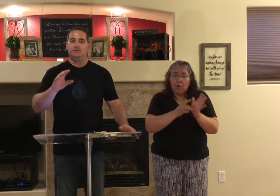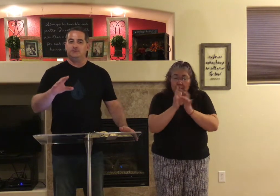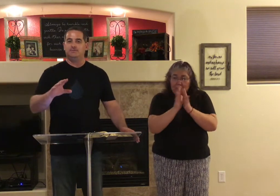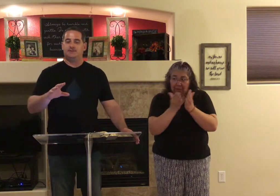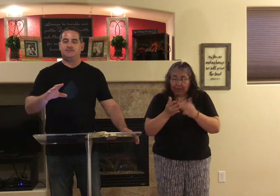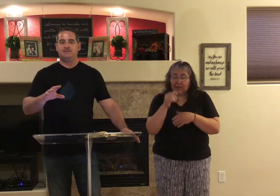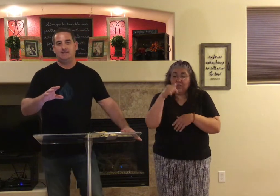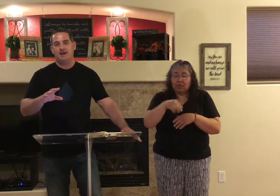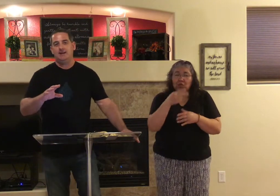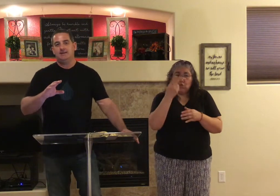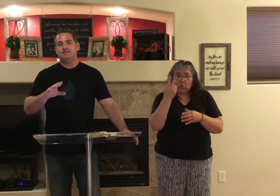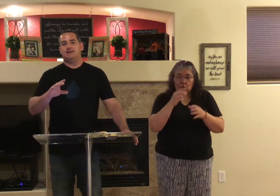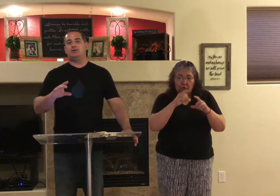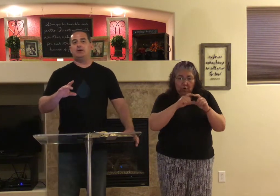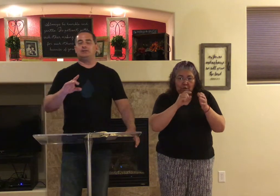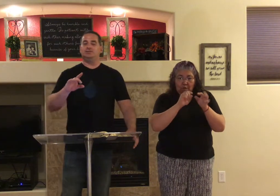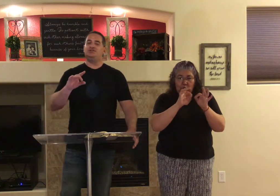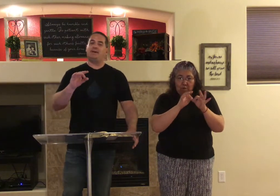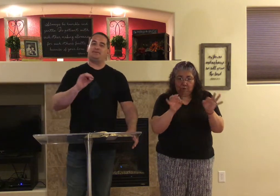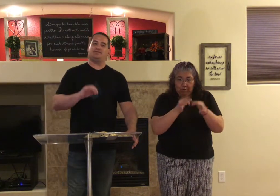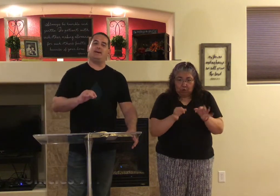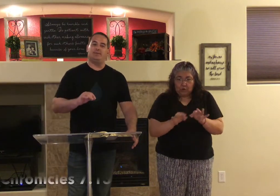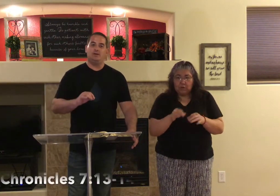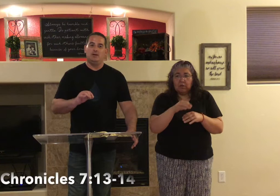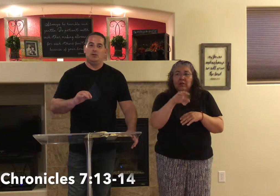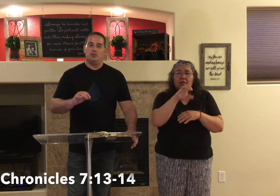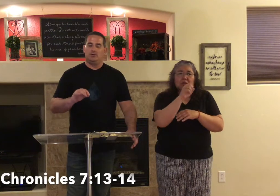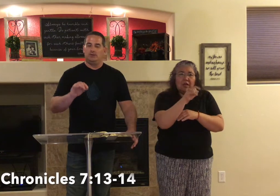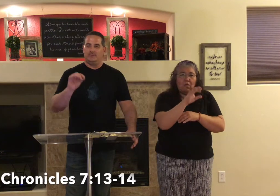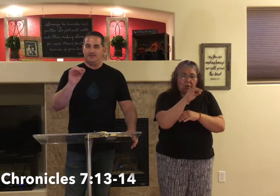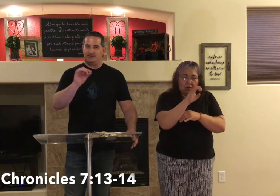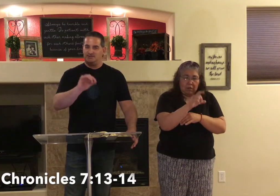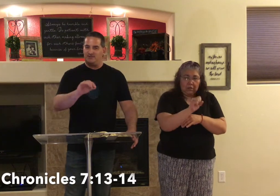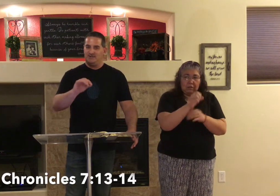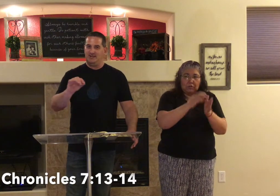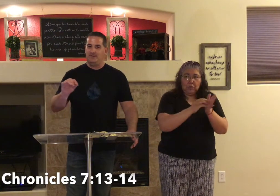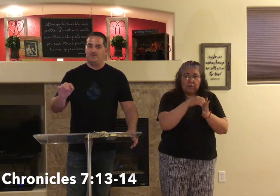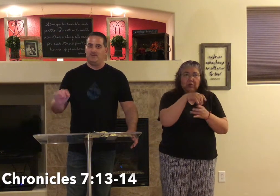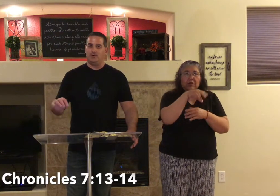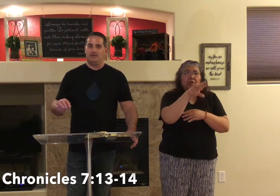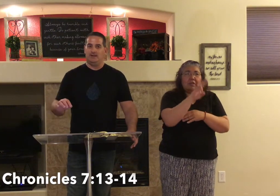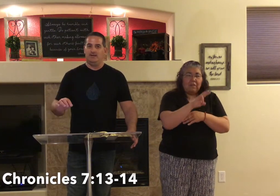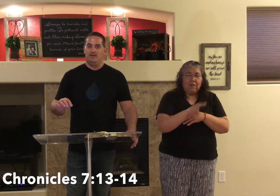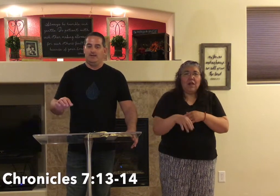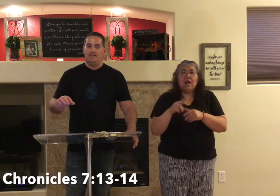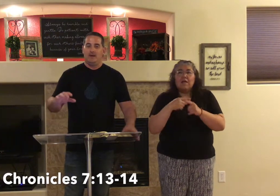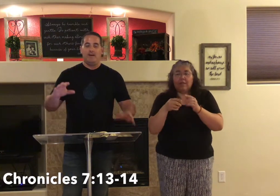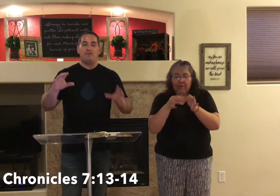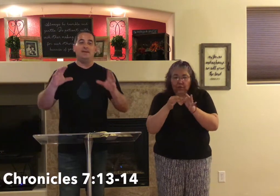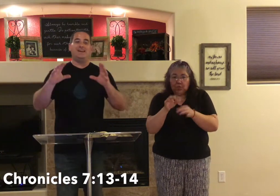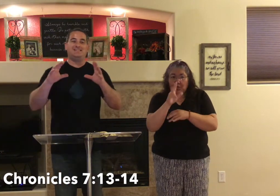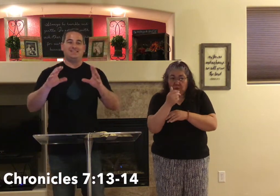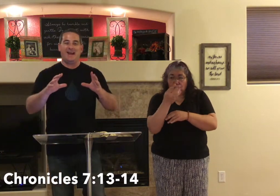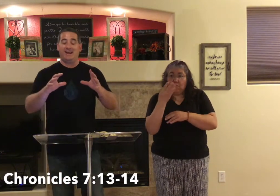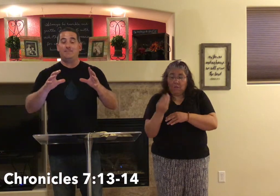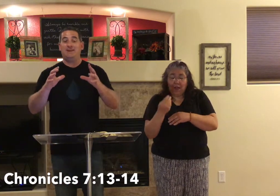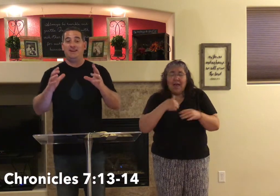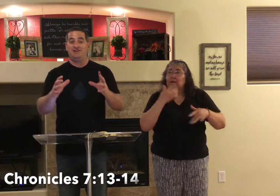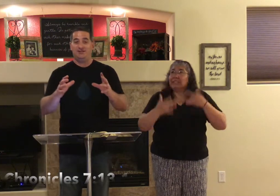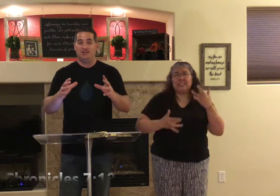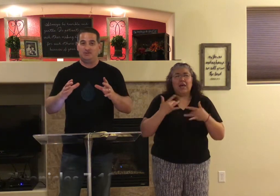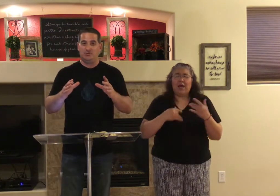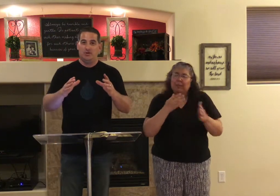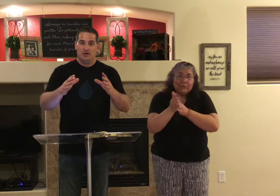going to look at two verses today. 2 Chronicles chapter 7. We're going to look at verses 13 and 14. Man, I've been excited.